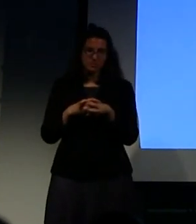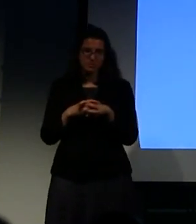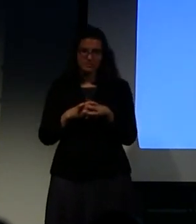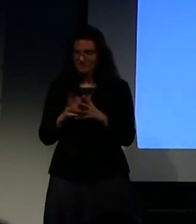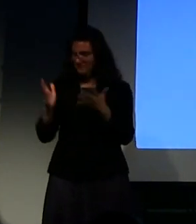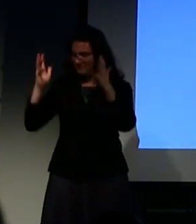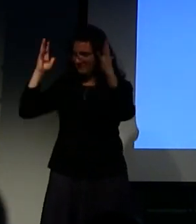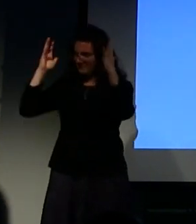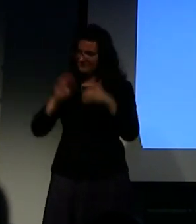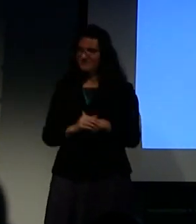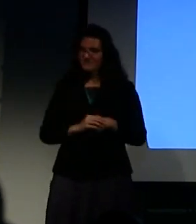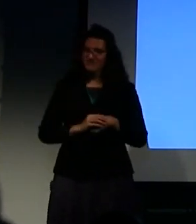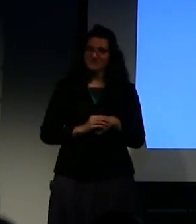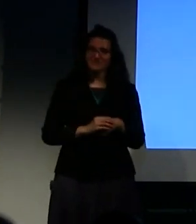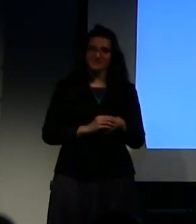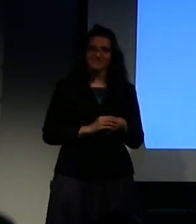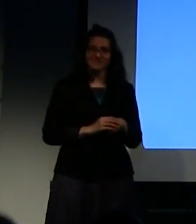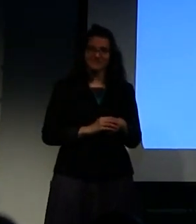Thank you.